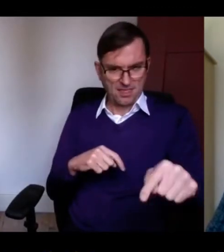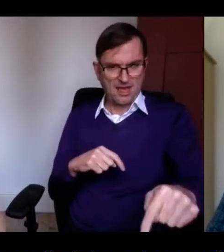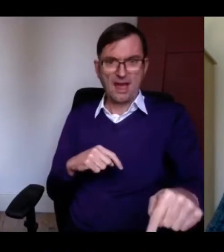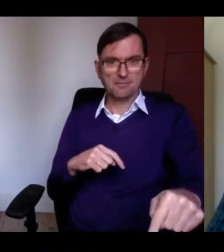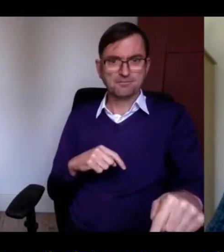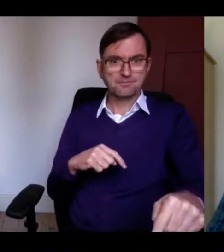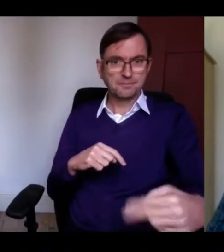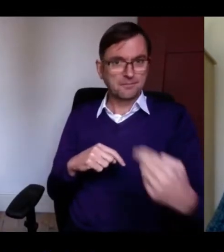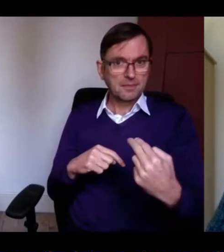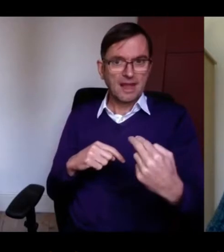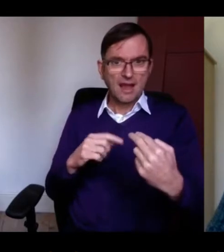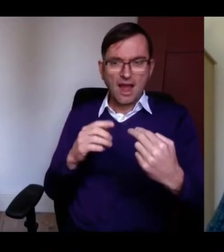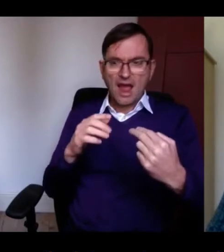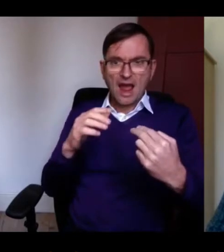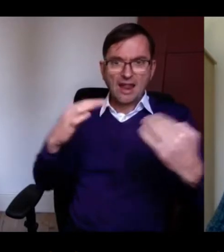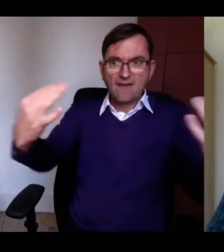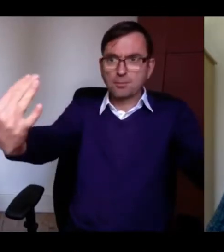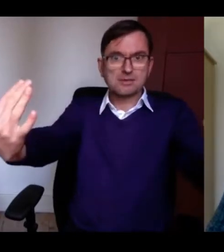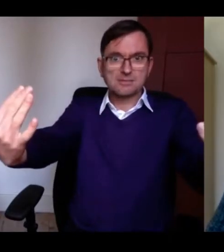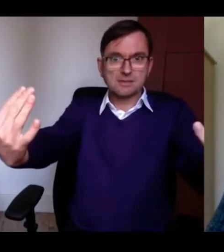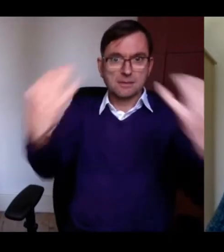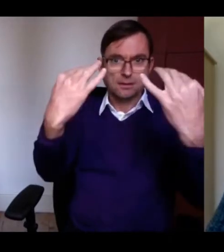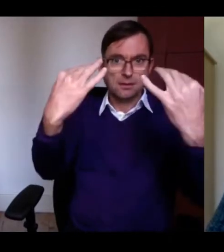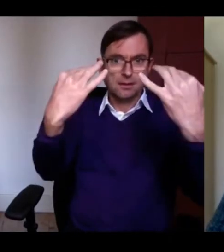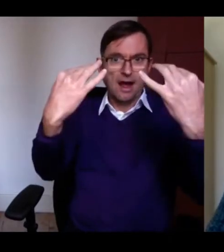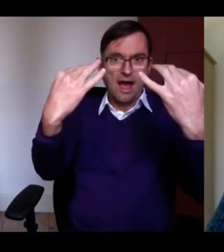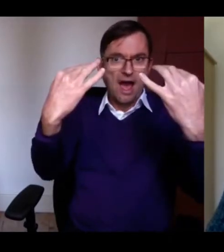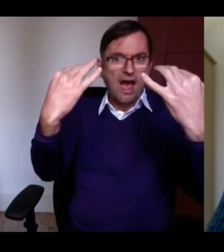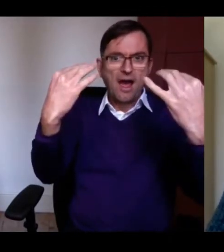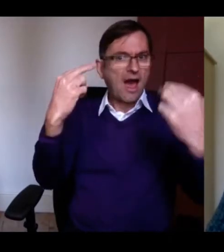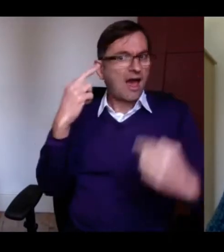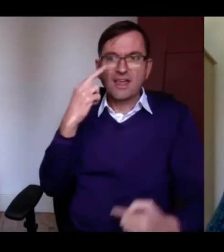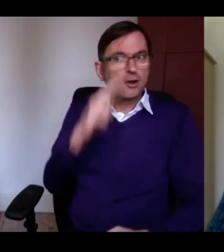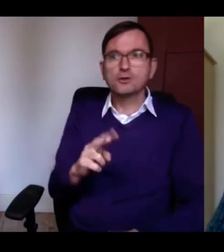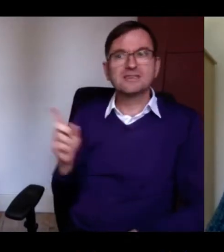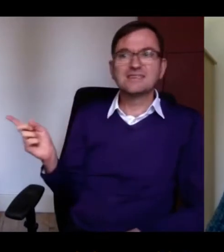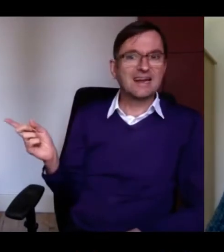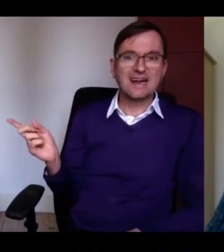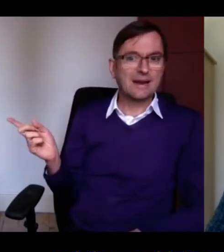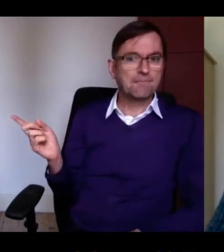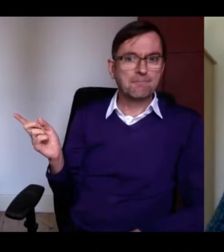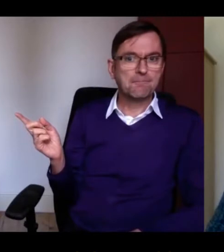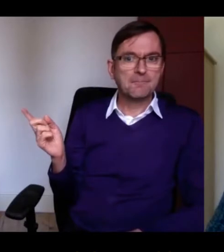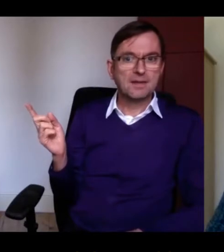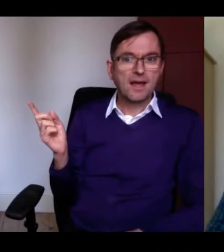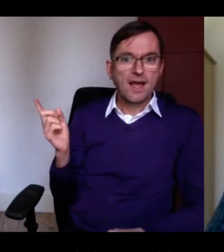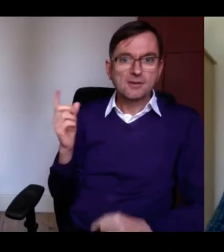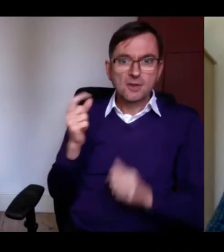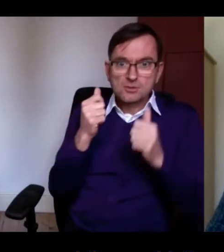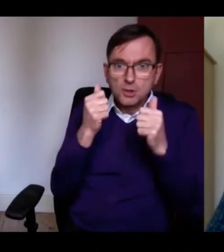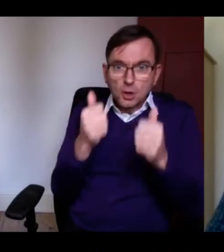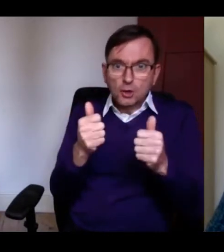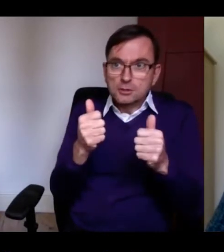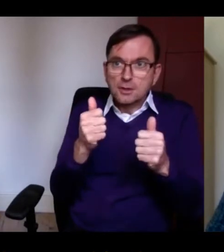was sitting down at a table looking at me, everybody was already looking at me. They couldn't see where the voice was coming